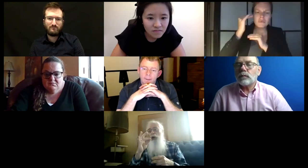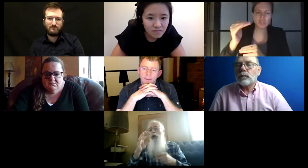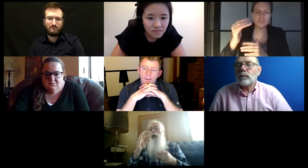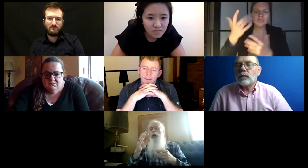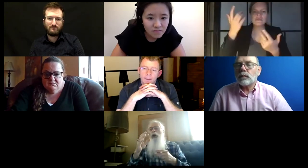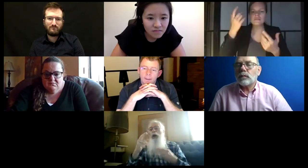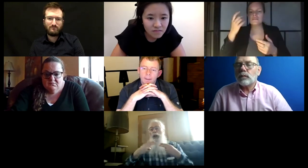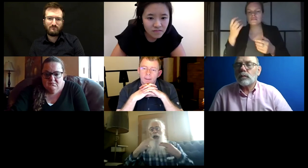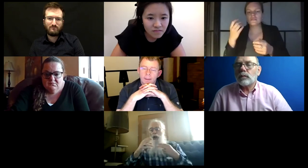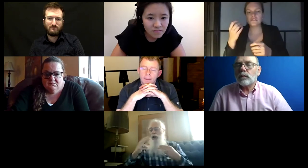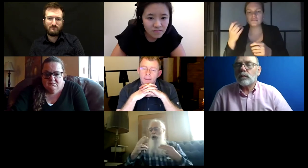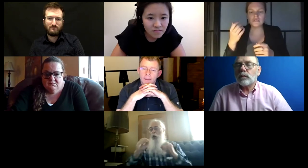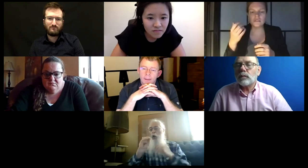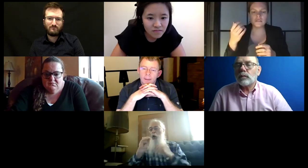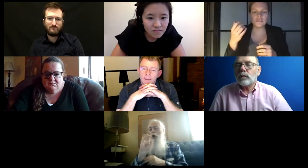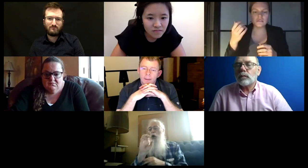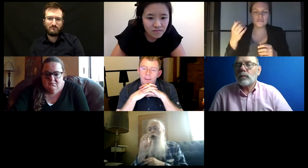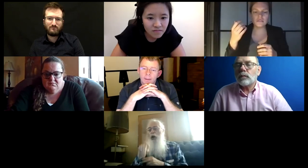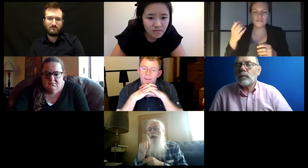it's difficult to find employment.